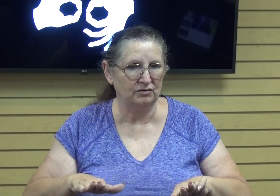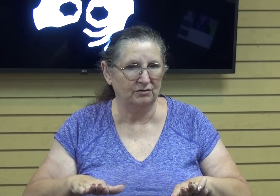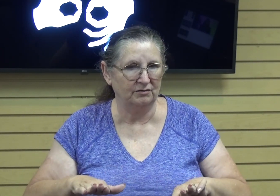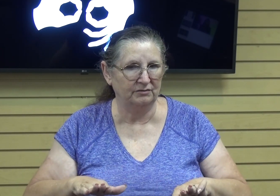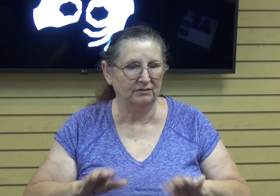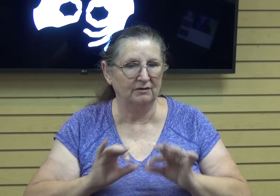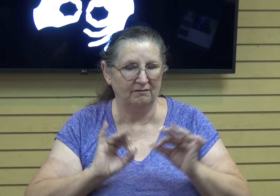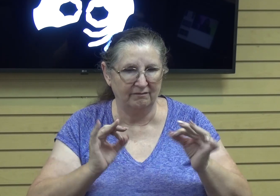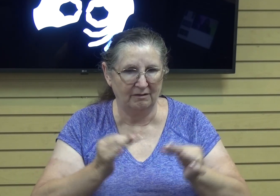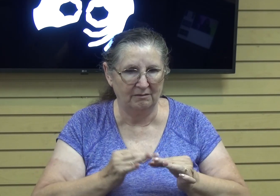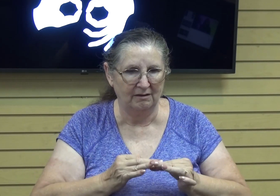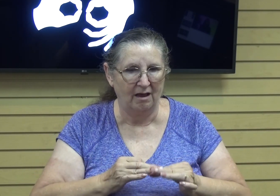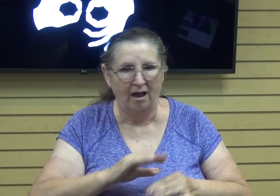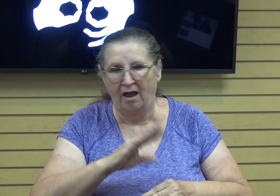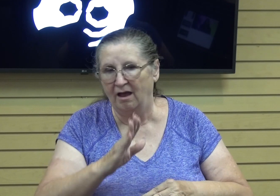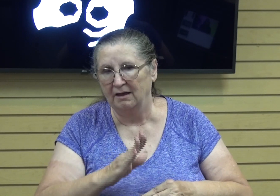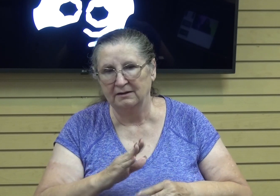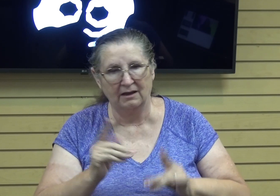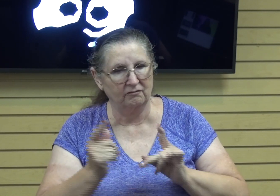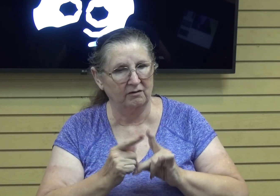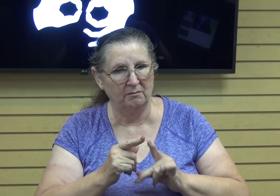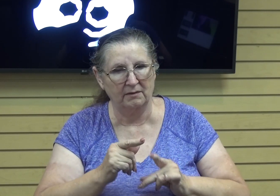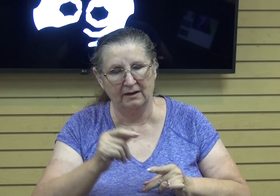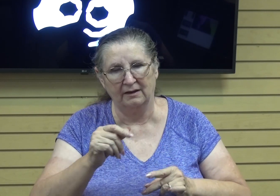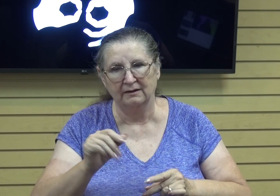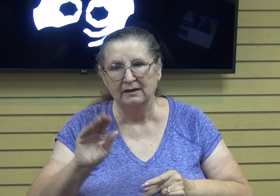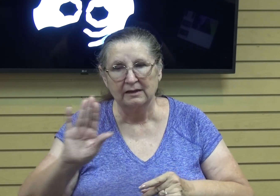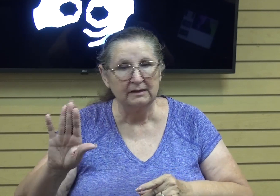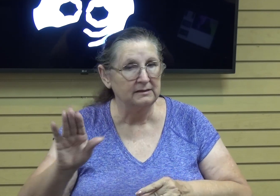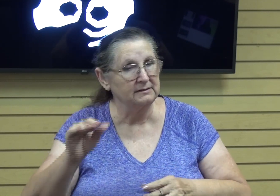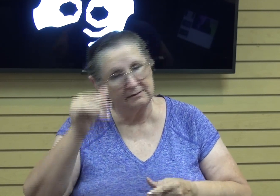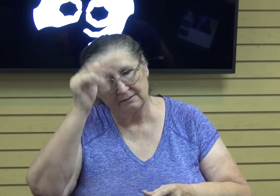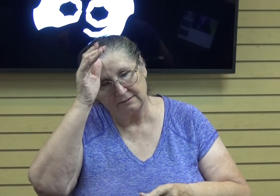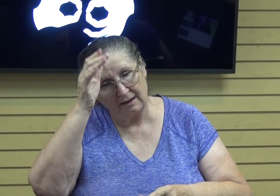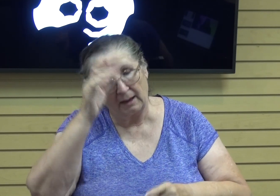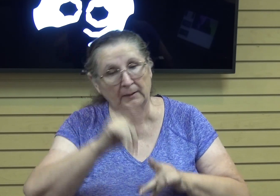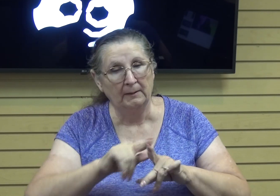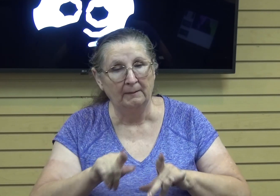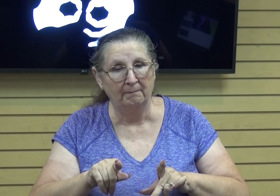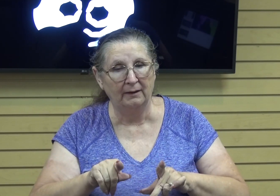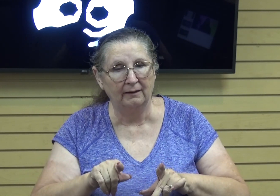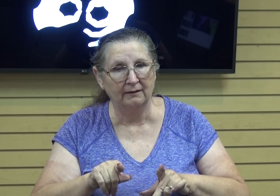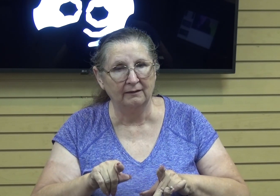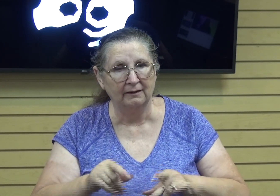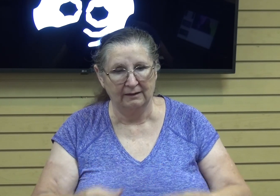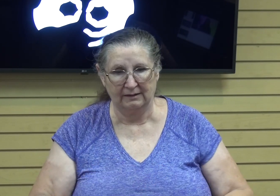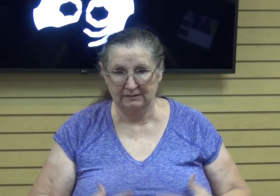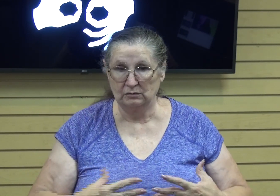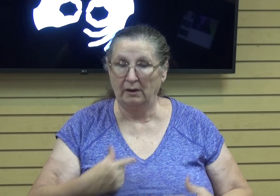And I never met him, Steve, that is, but it was just so inspiring. I was there also for